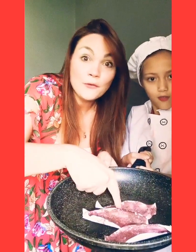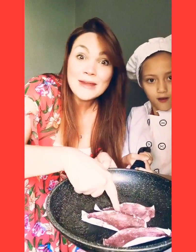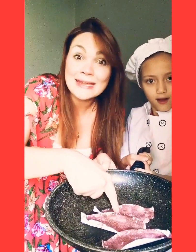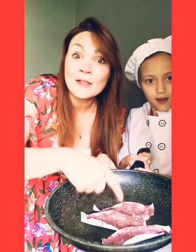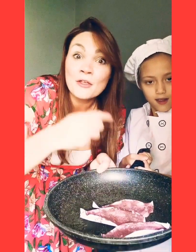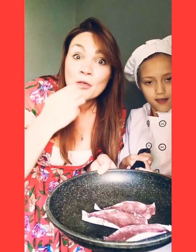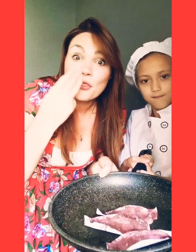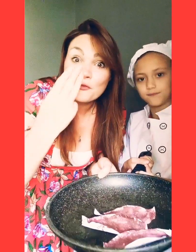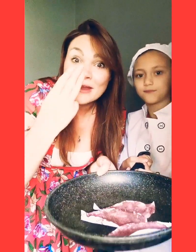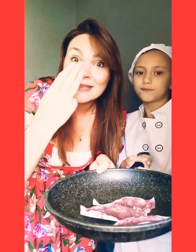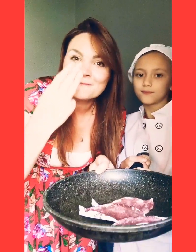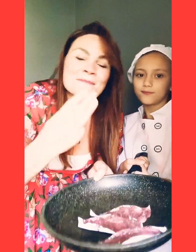1, 2, 3.